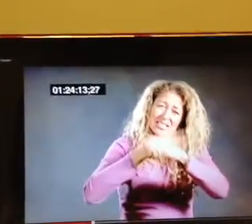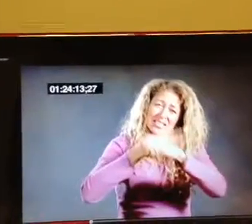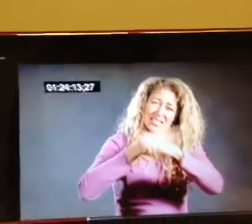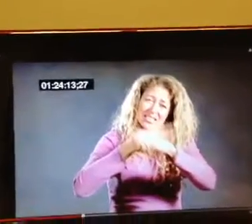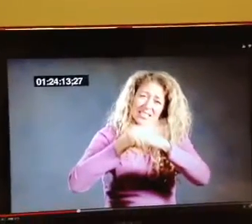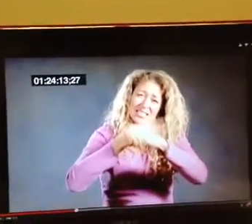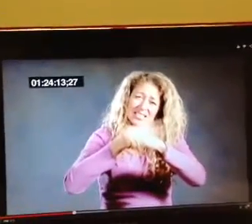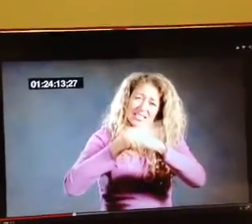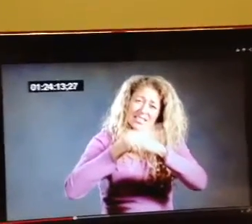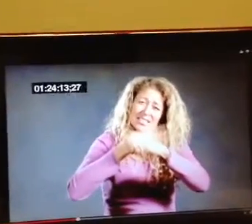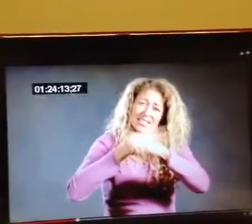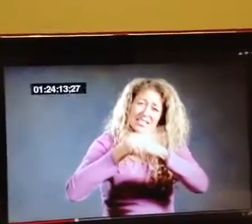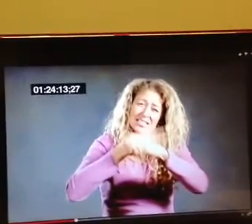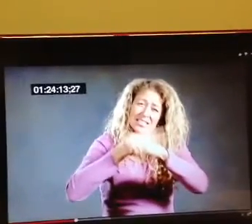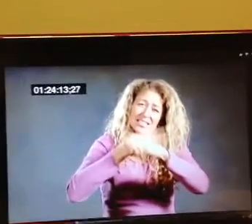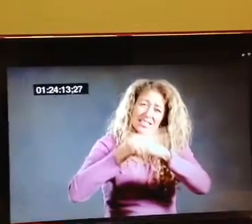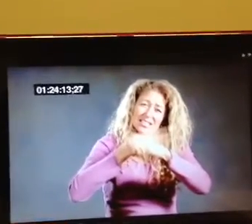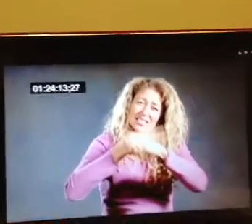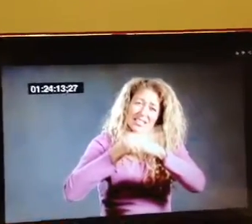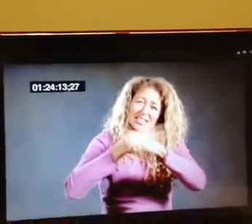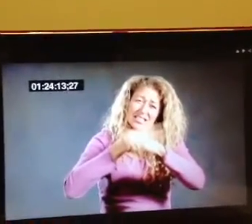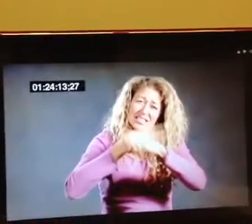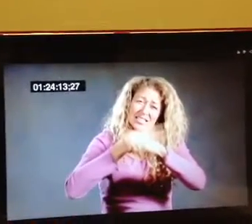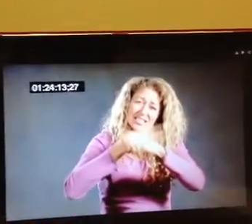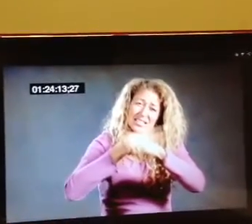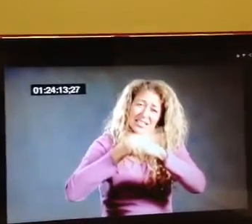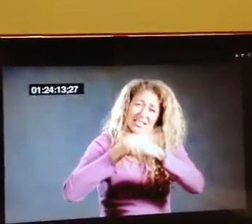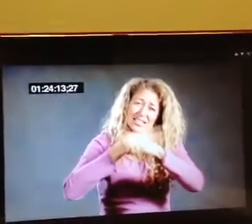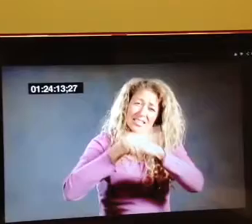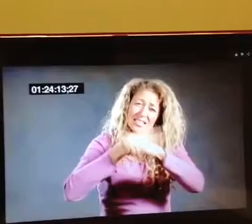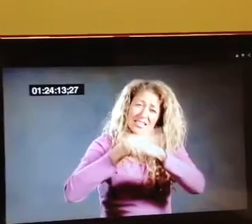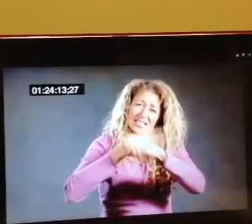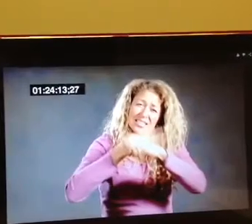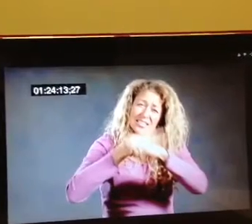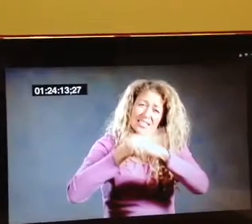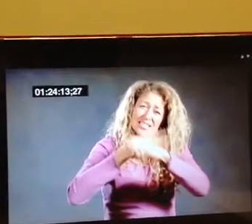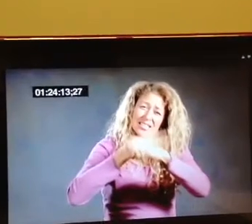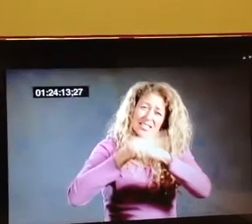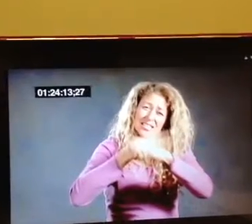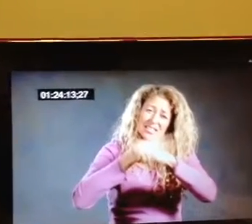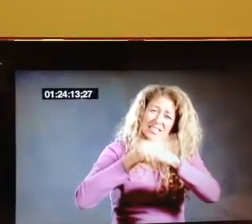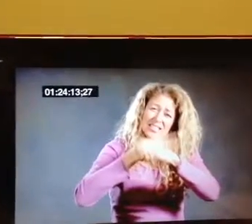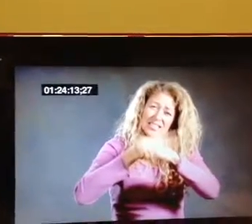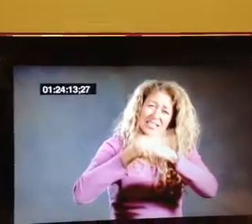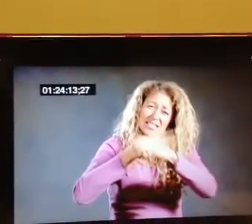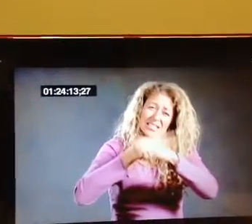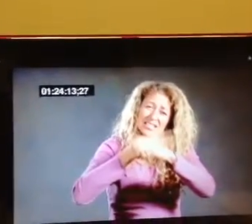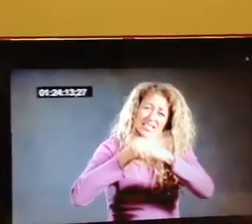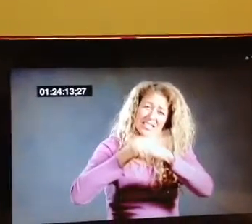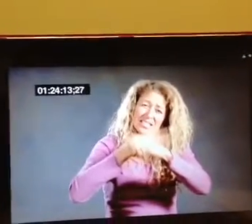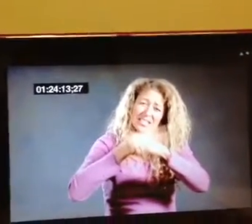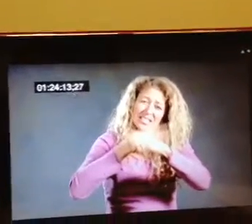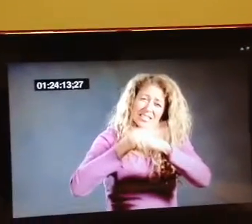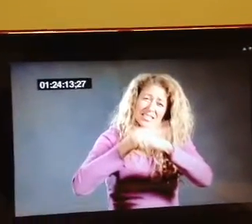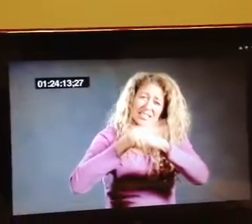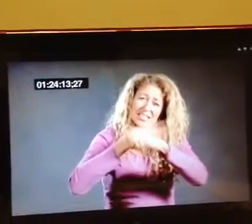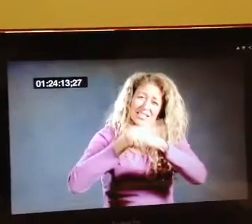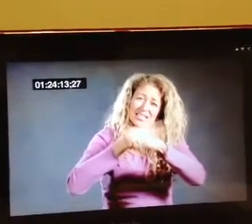I picked out a little plot of soil and put wood around it, and I took a machine that churned up the